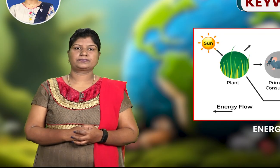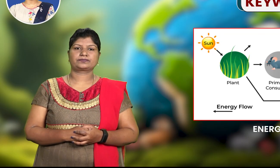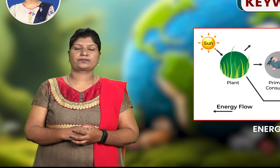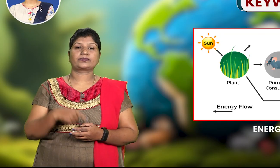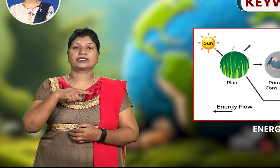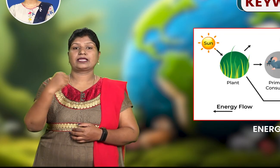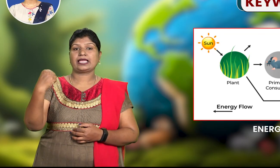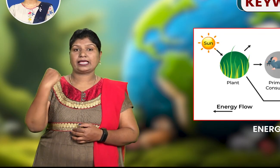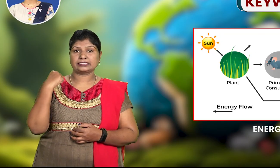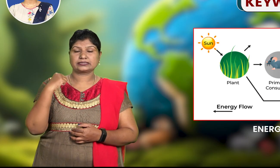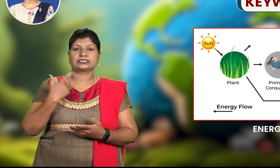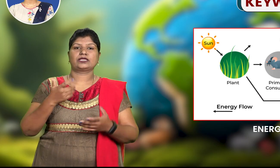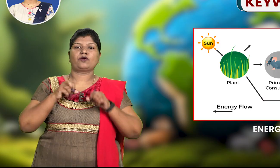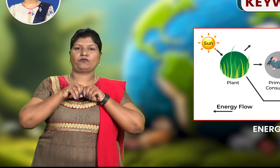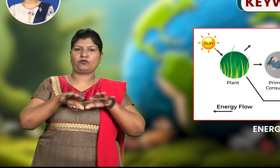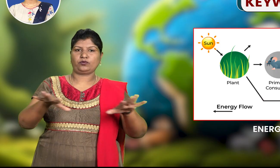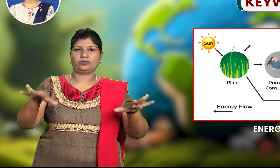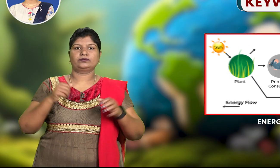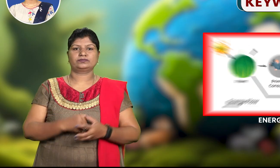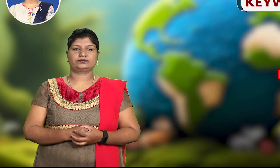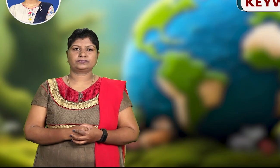energy flow,